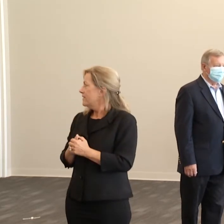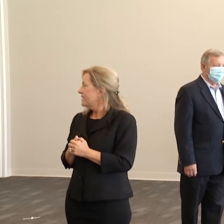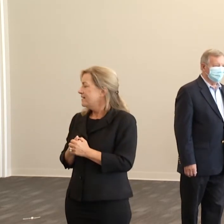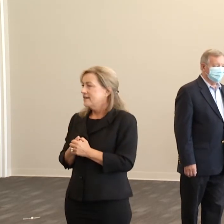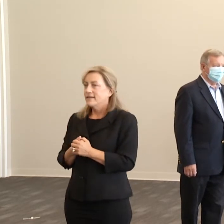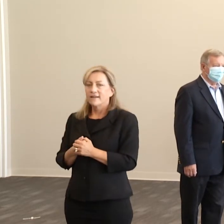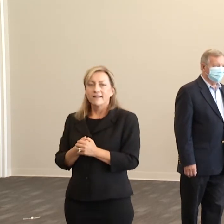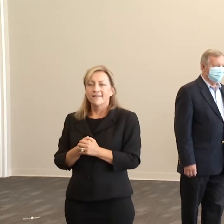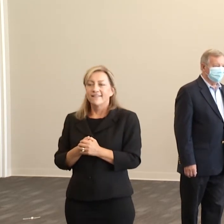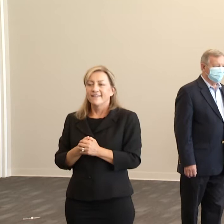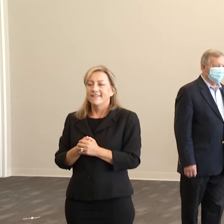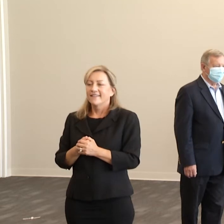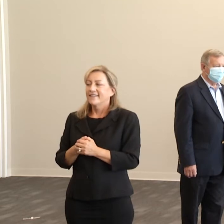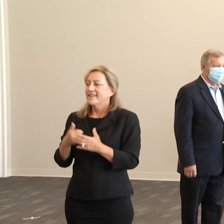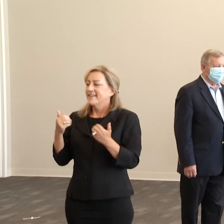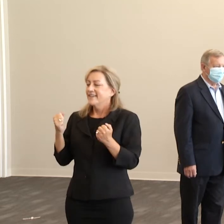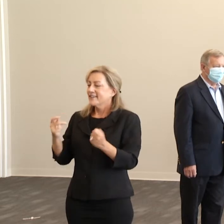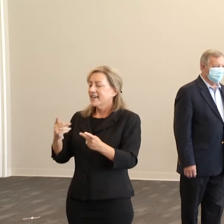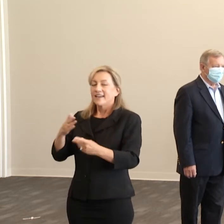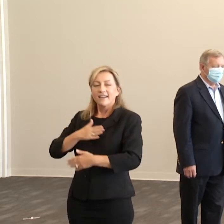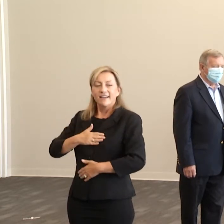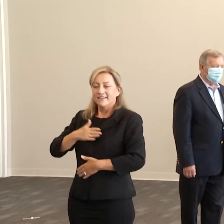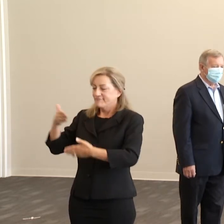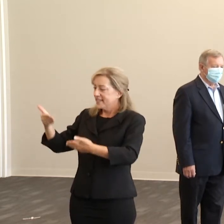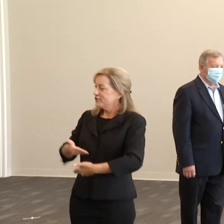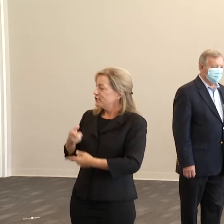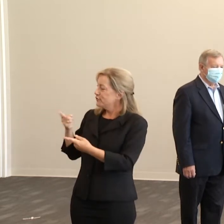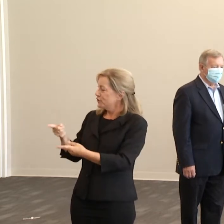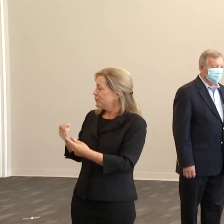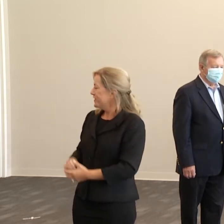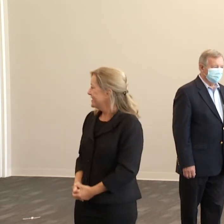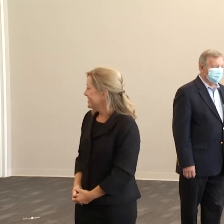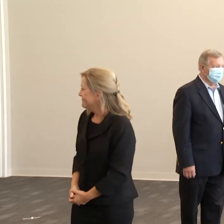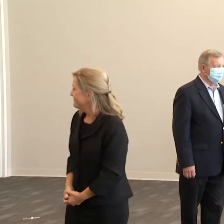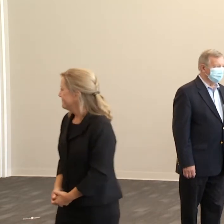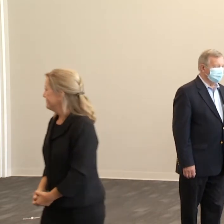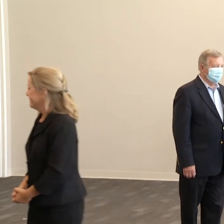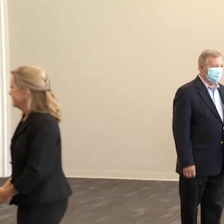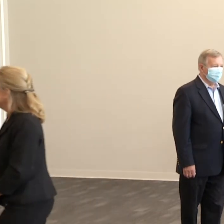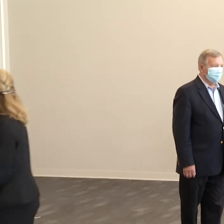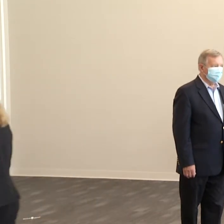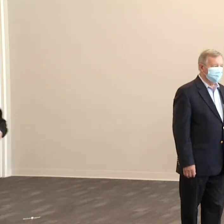Oh, sorry, I'm out of order. It's my pleasure to introduce you. Thank you.